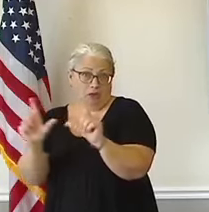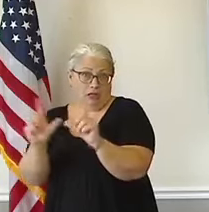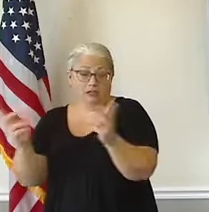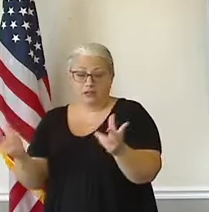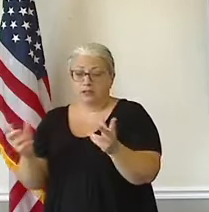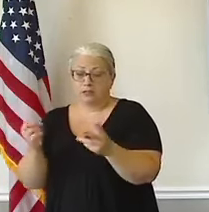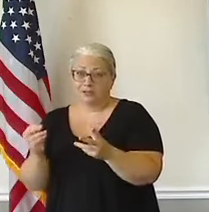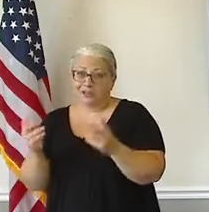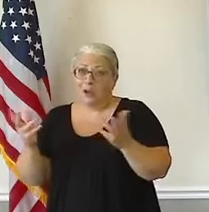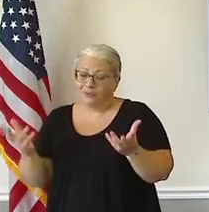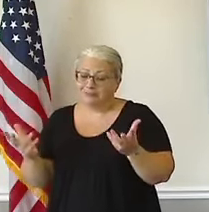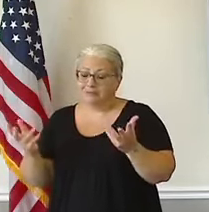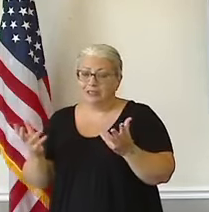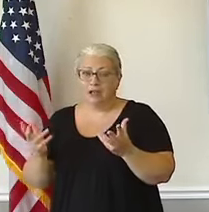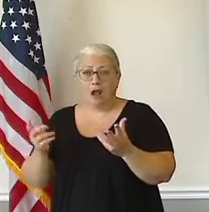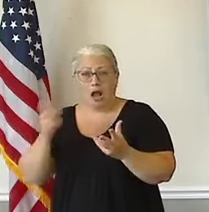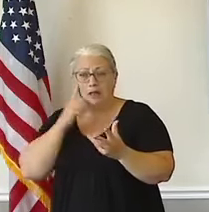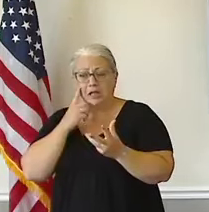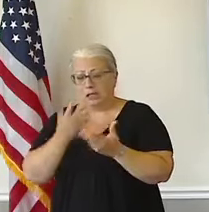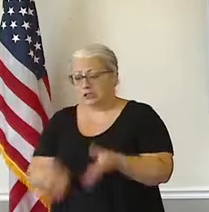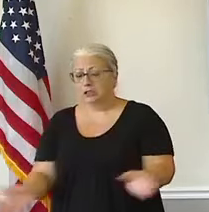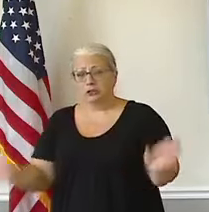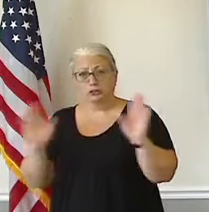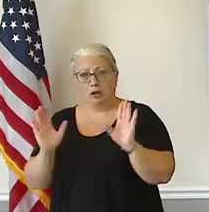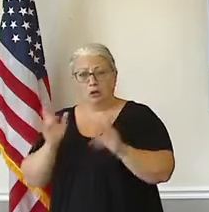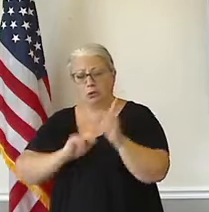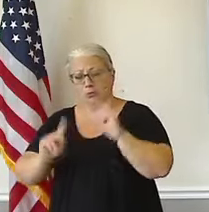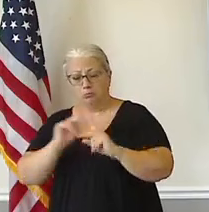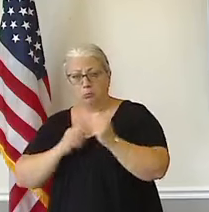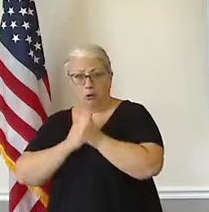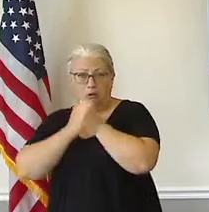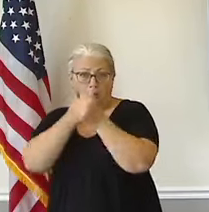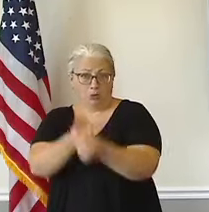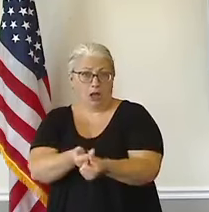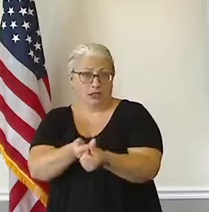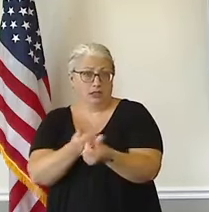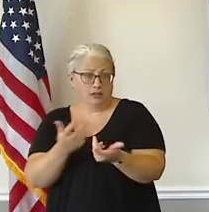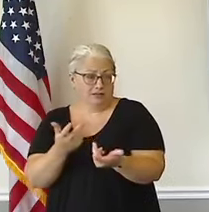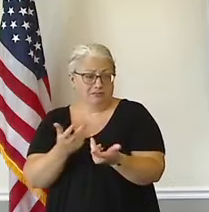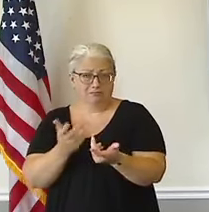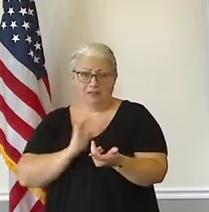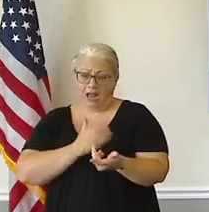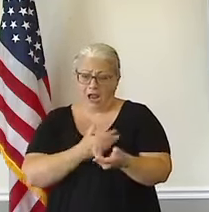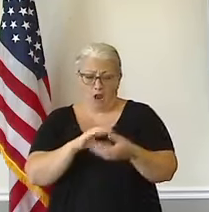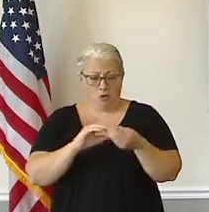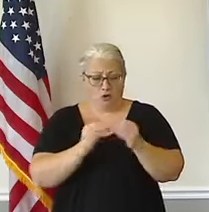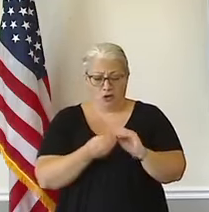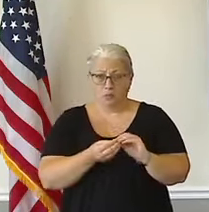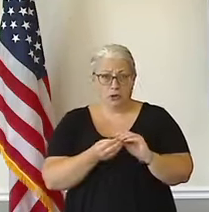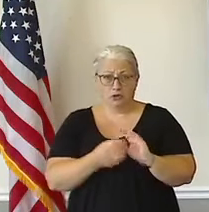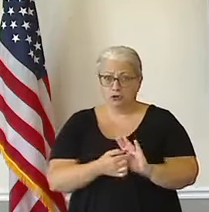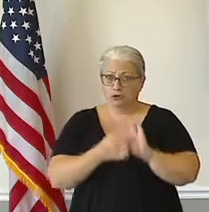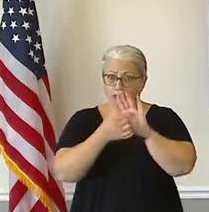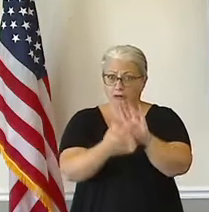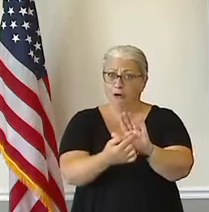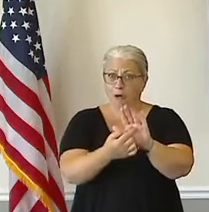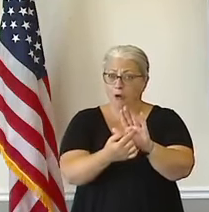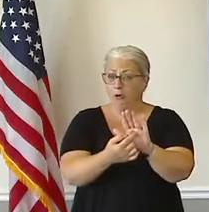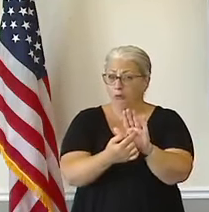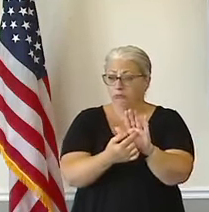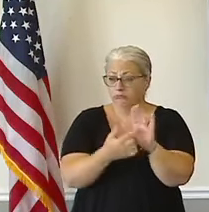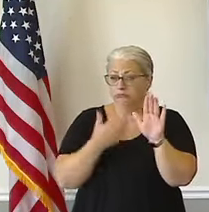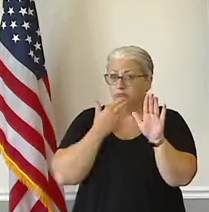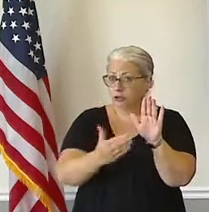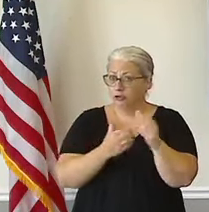overall we've gotten general compliance. It certainly shows in our numbers if you're looking at cases and severity of cases